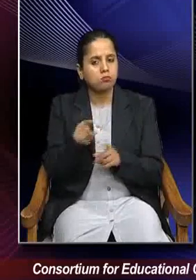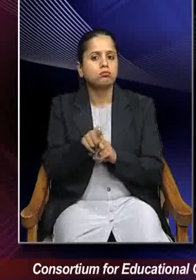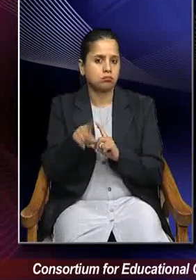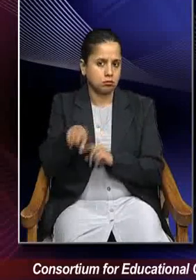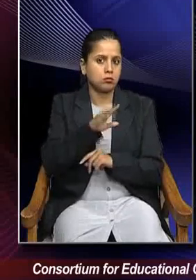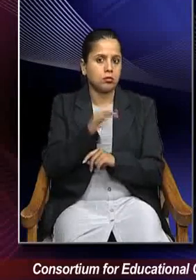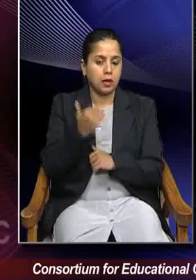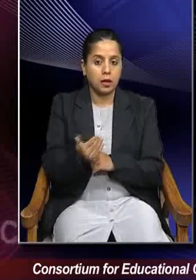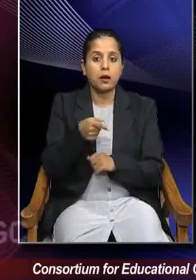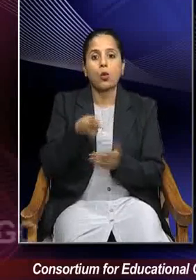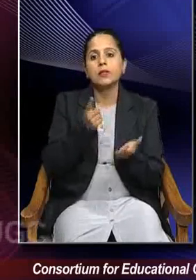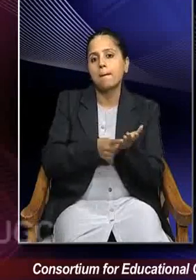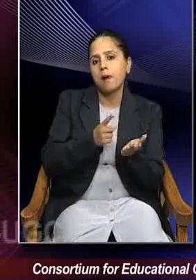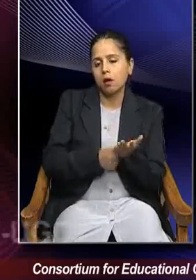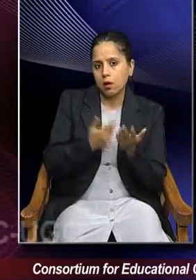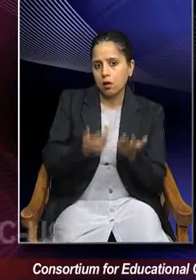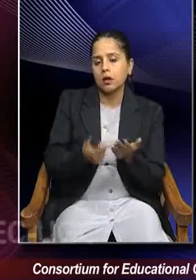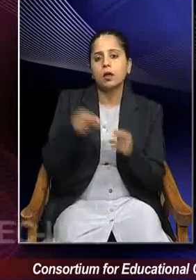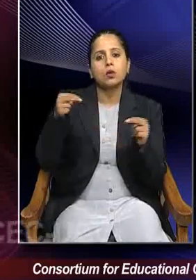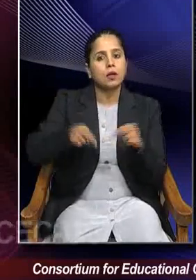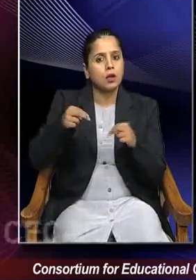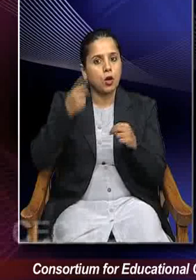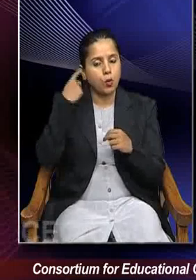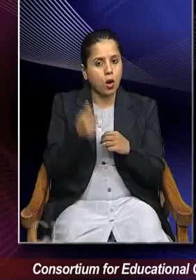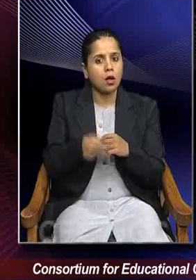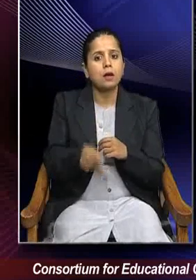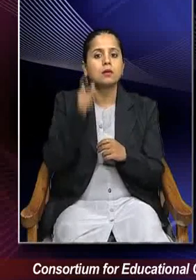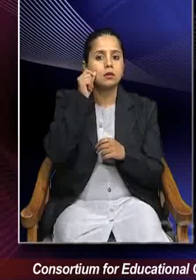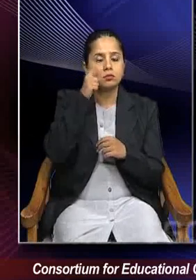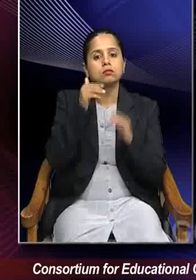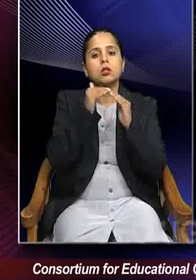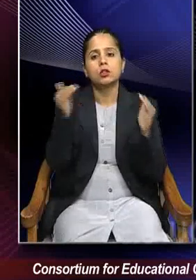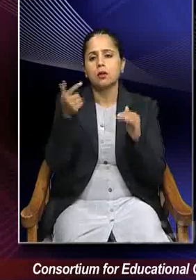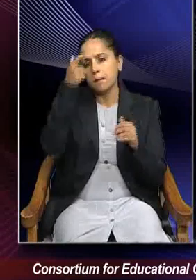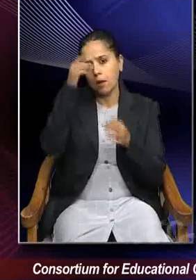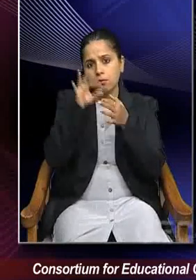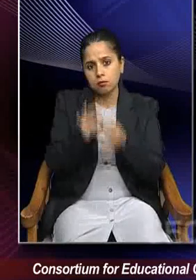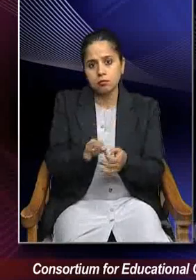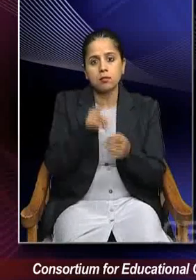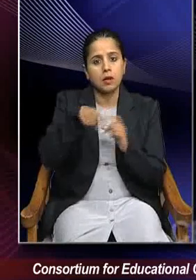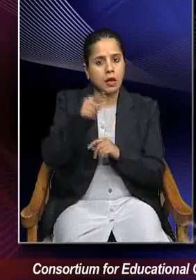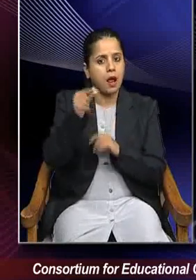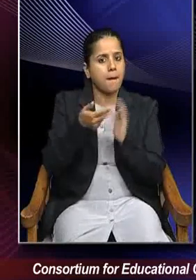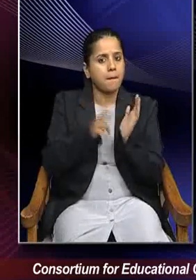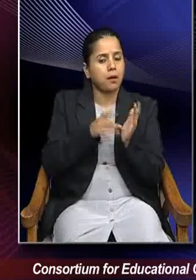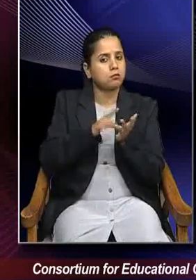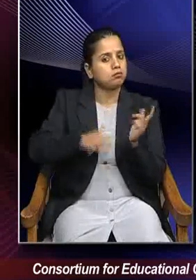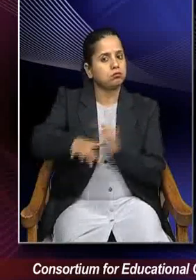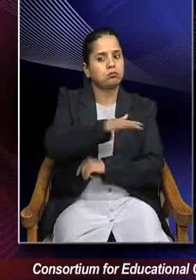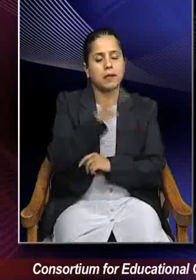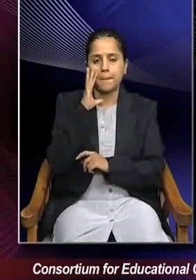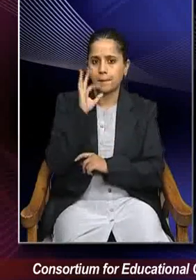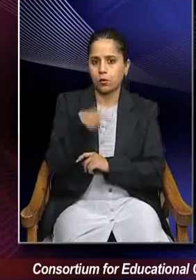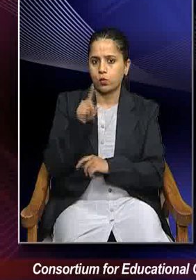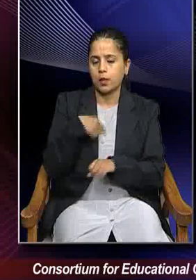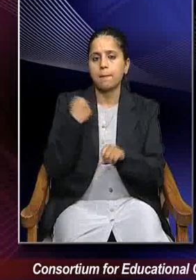the demand and requirement of addressing gender issues in urban areas is very important. So there is a need to work